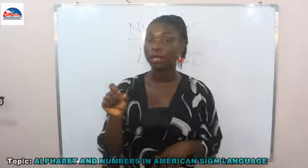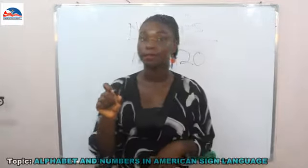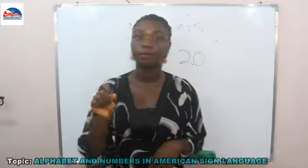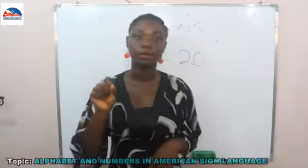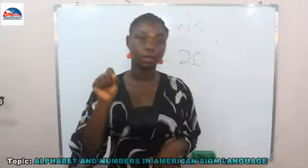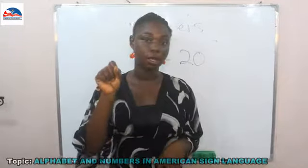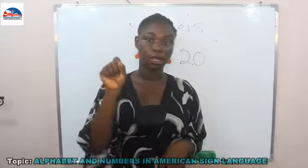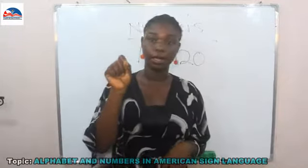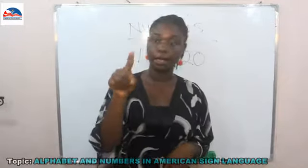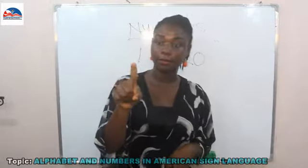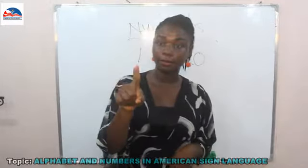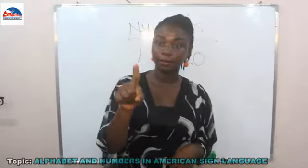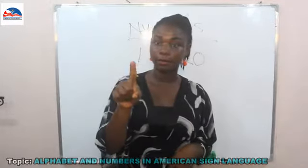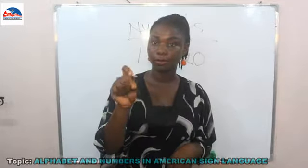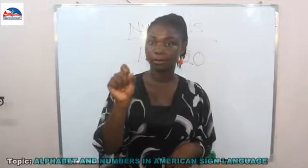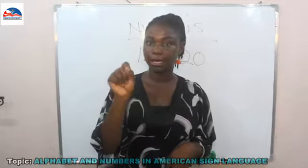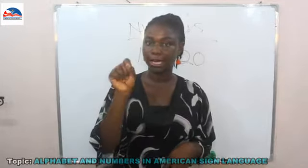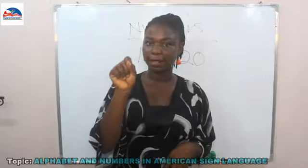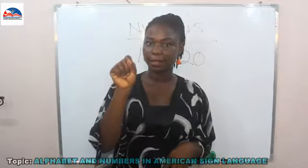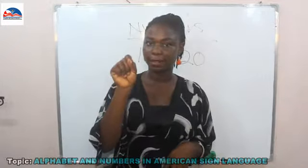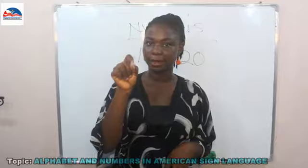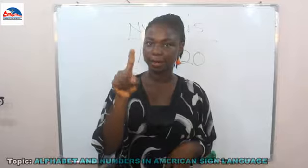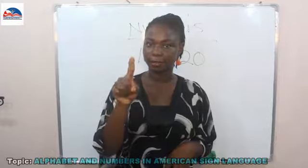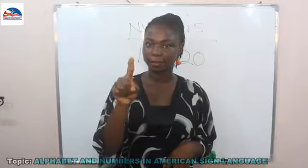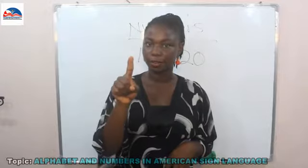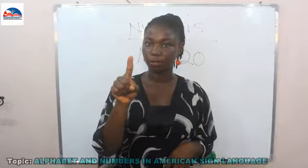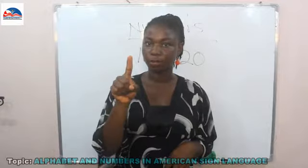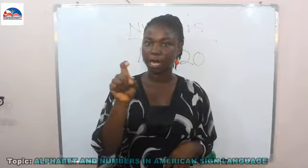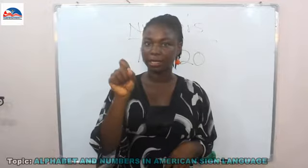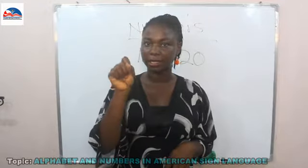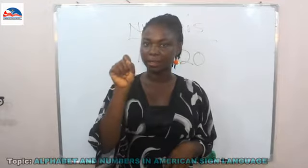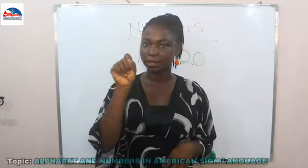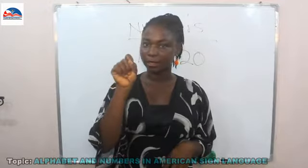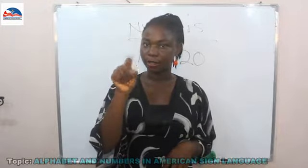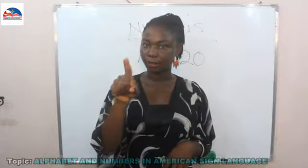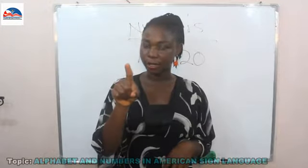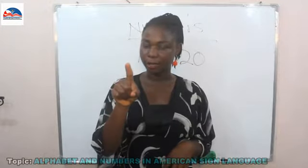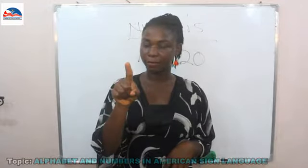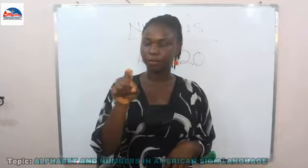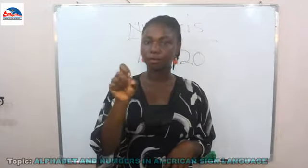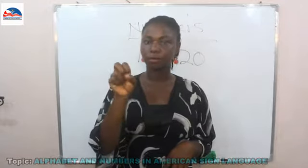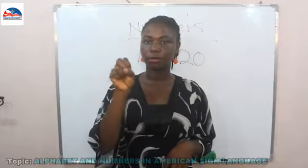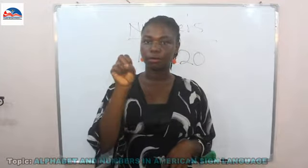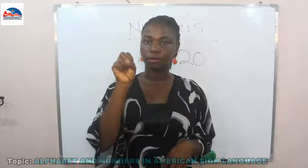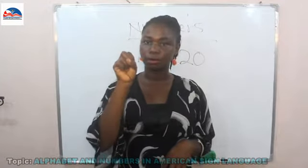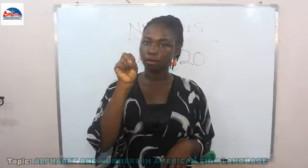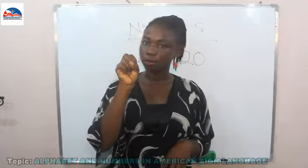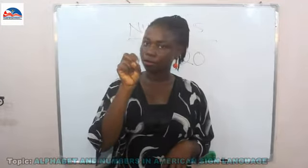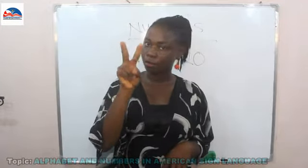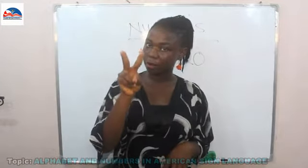11. 11, like this, 11, double 1. 11,